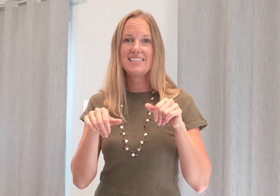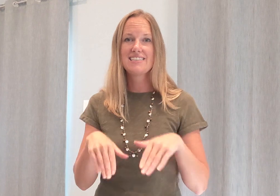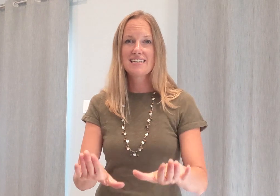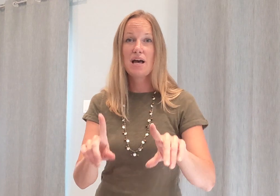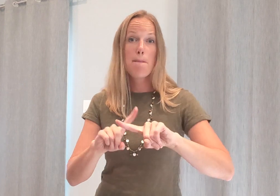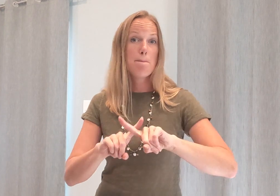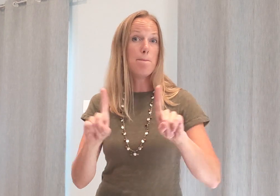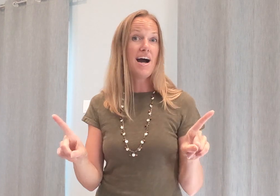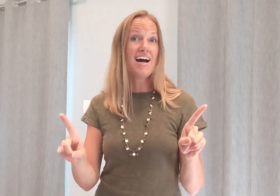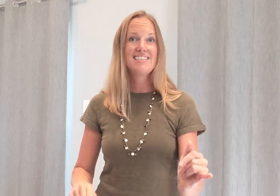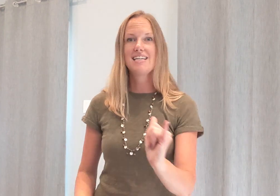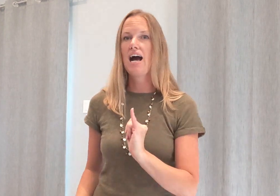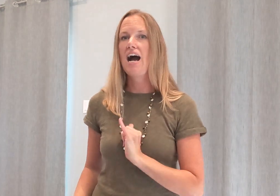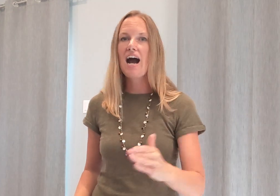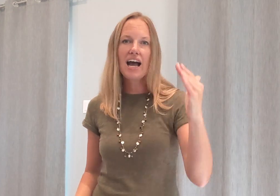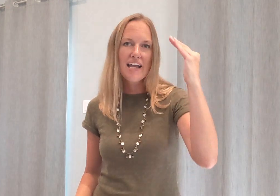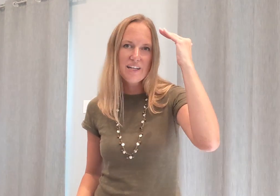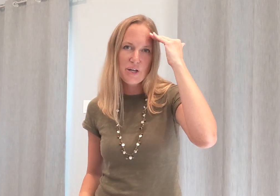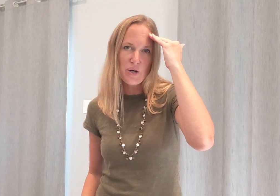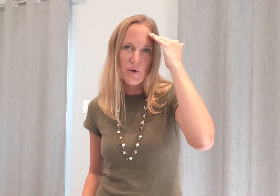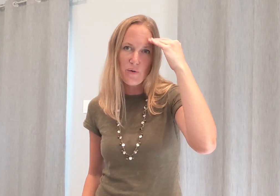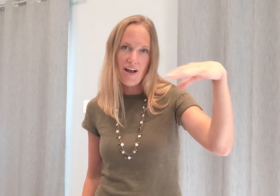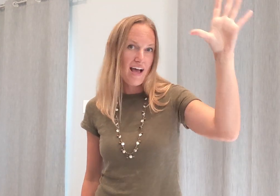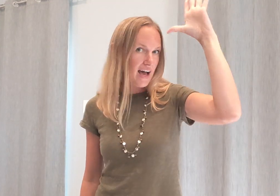seas, but I know